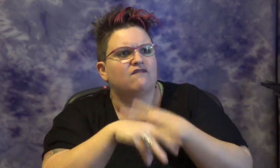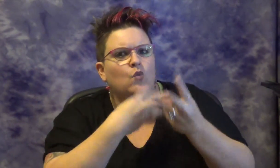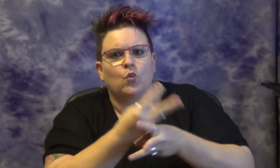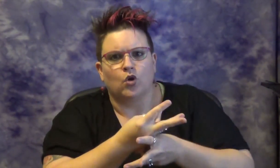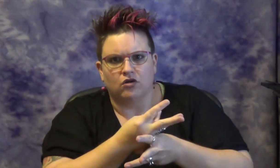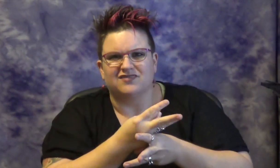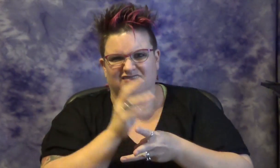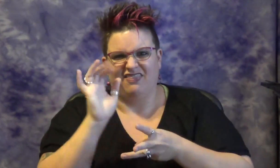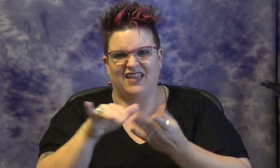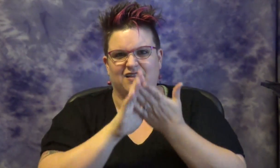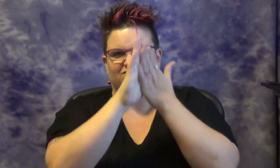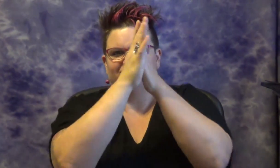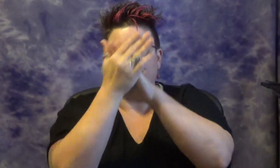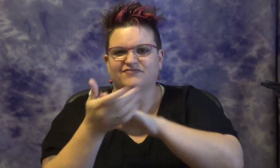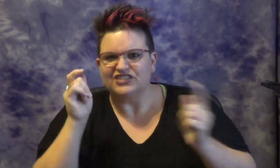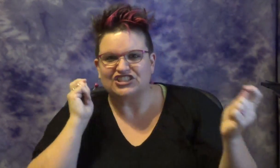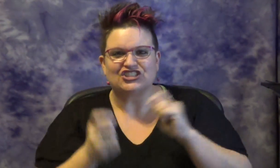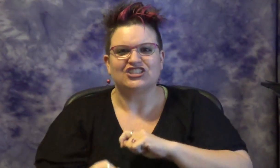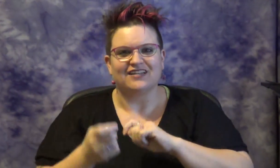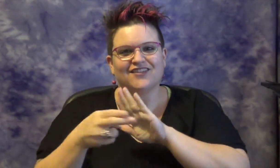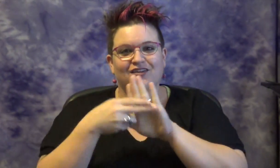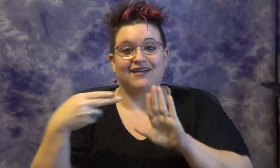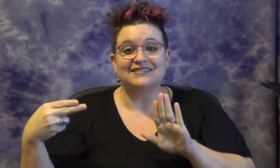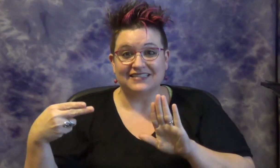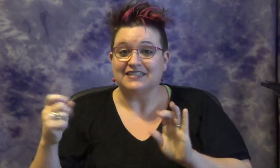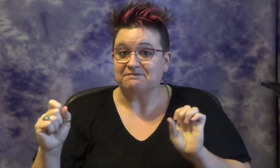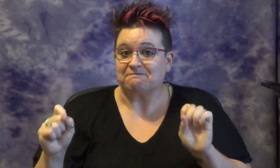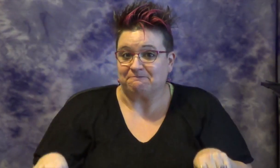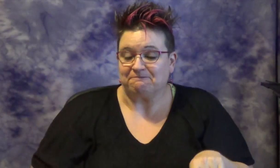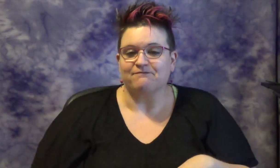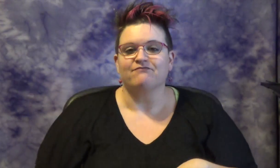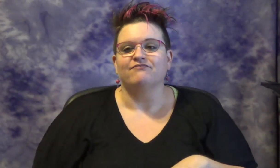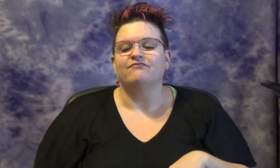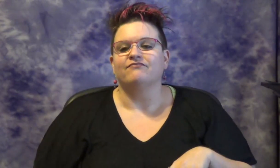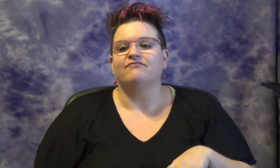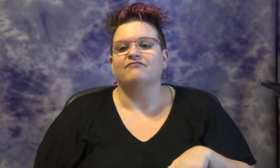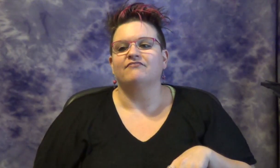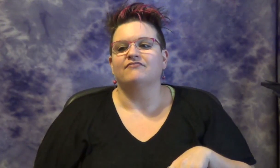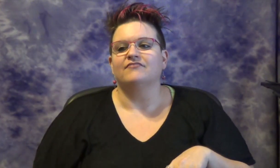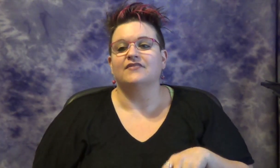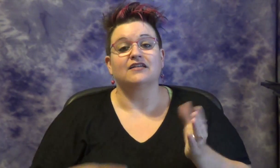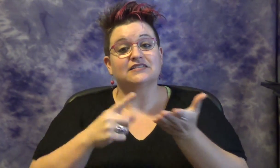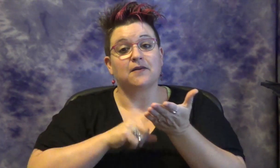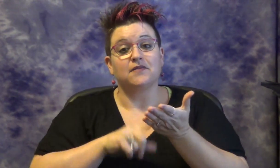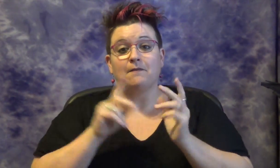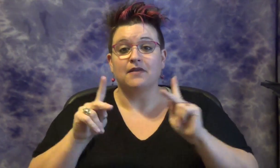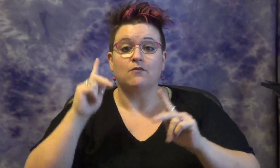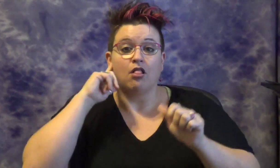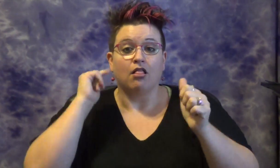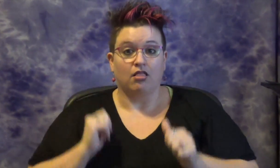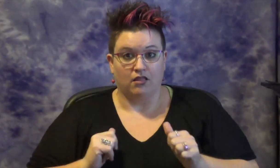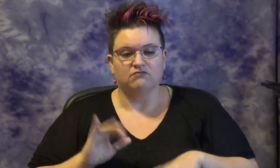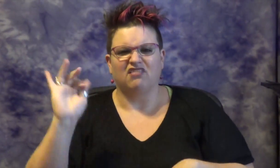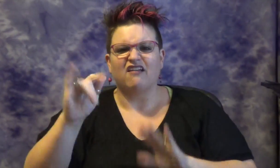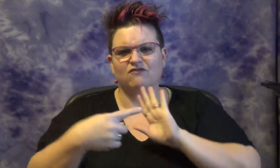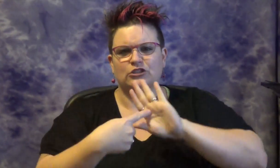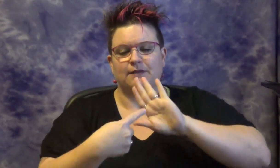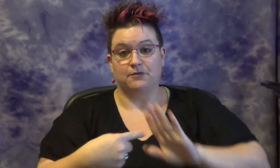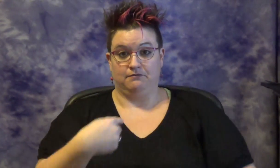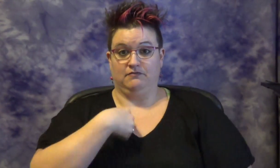to Gallaudet for the first time, and that's when they change their whole identity. And that's totally possible. This happens. Other